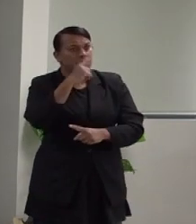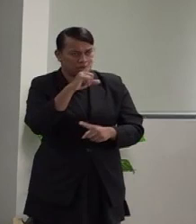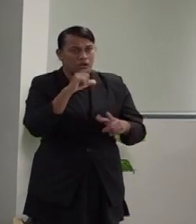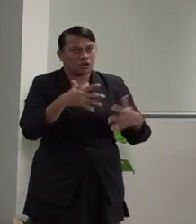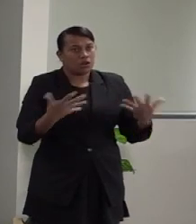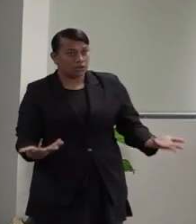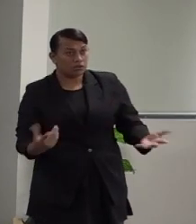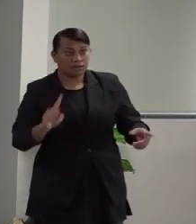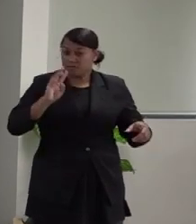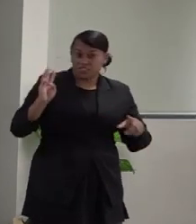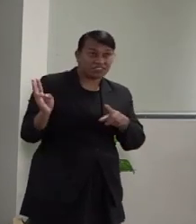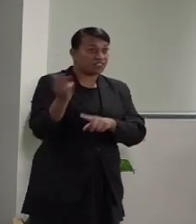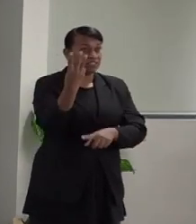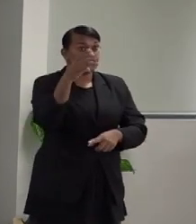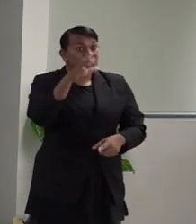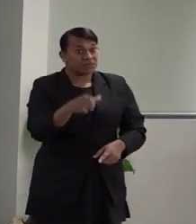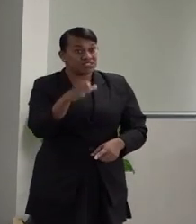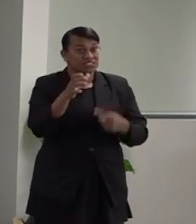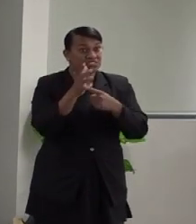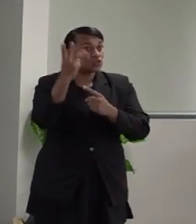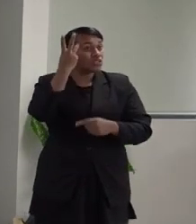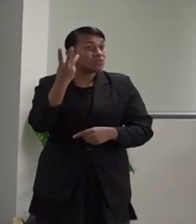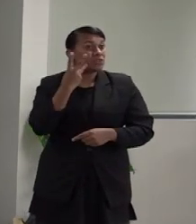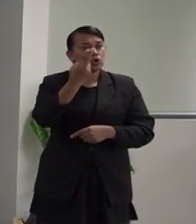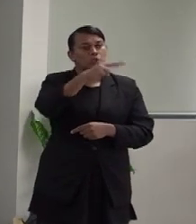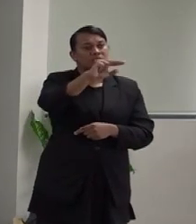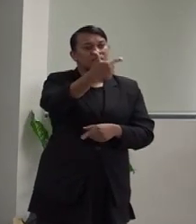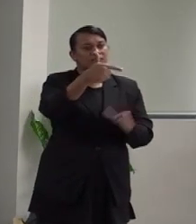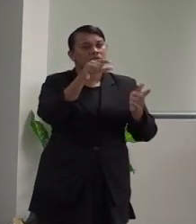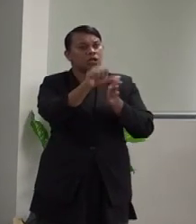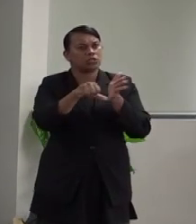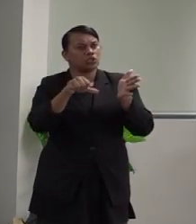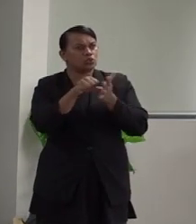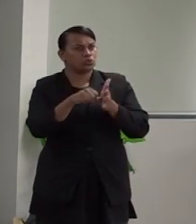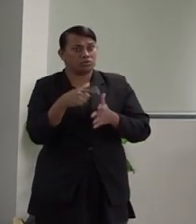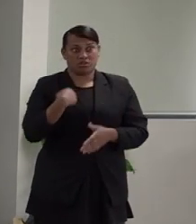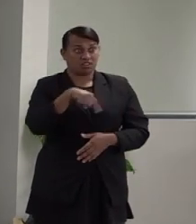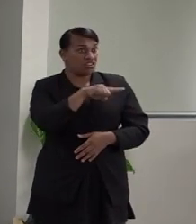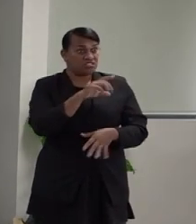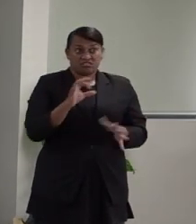old. Let that go to show none of us are immune.